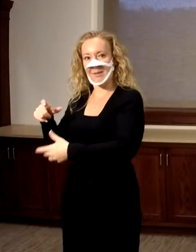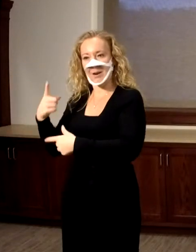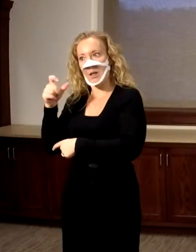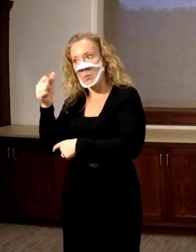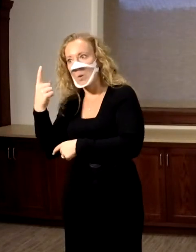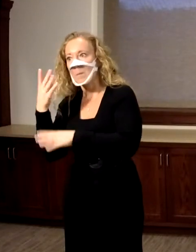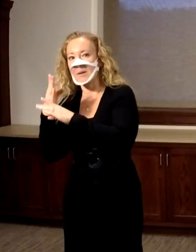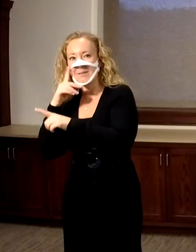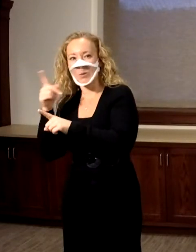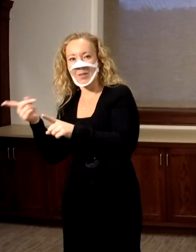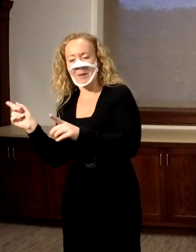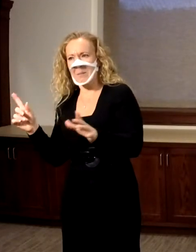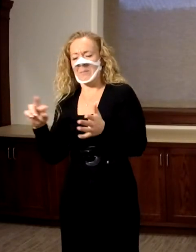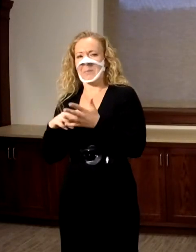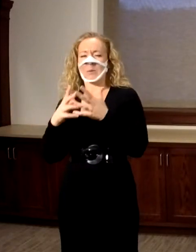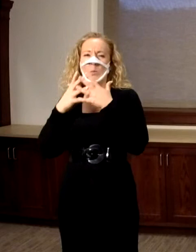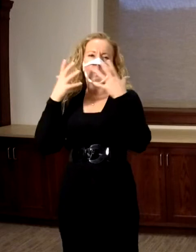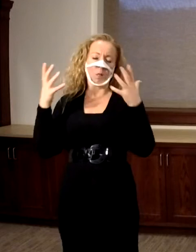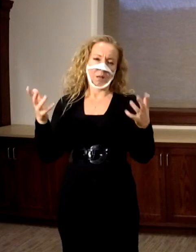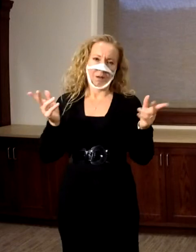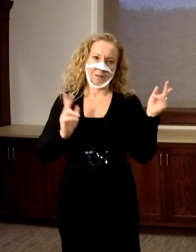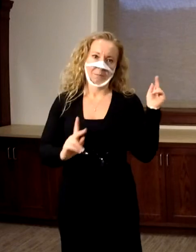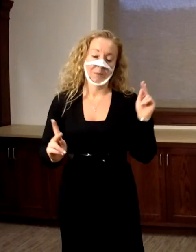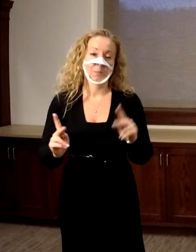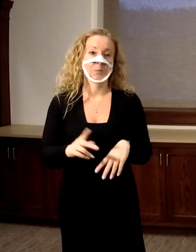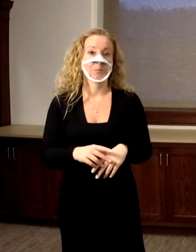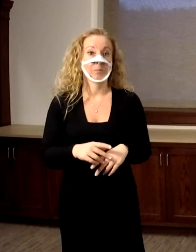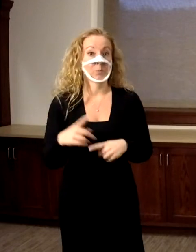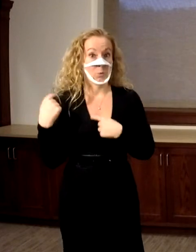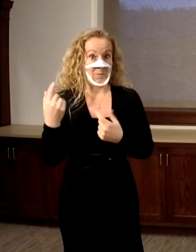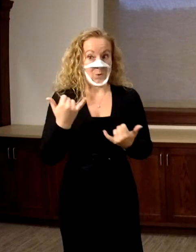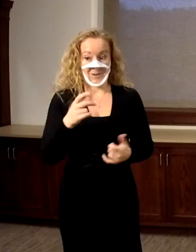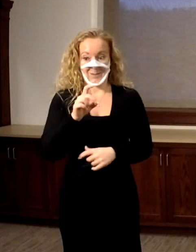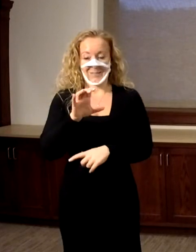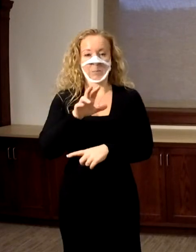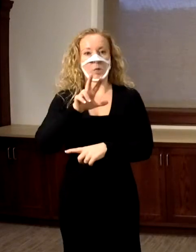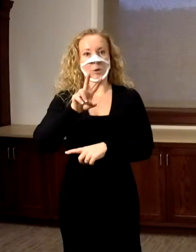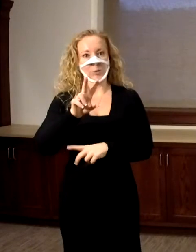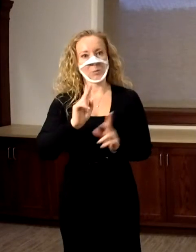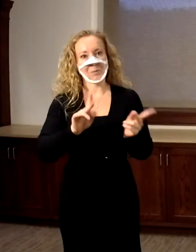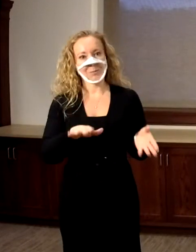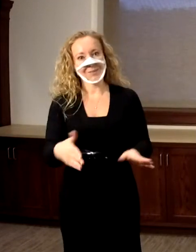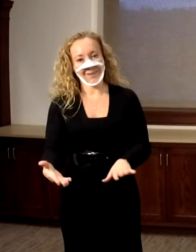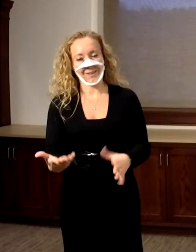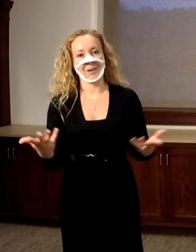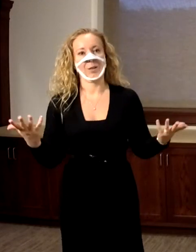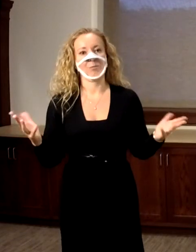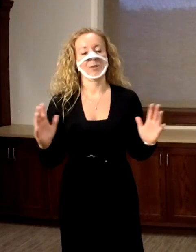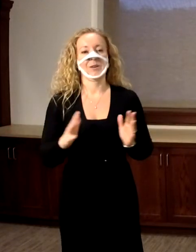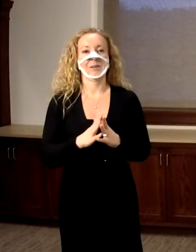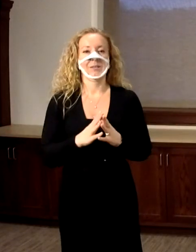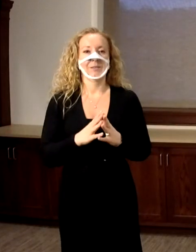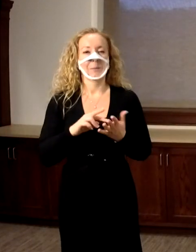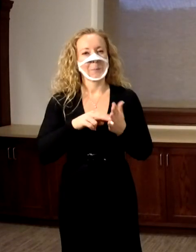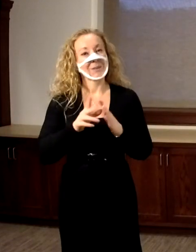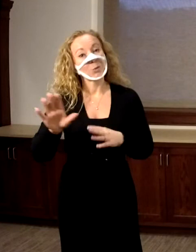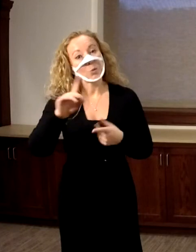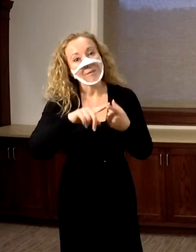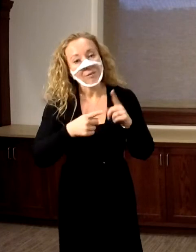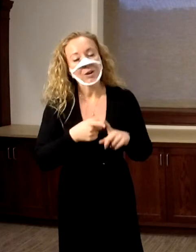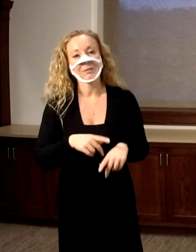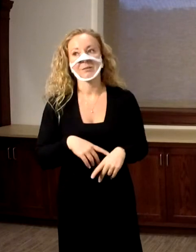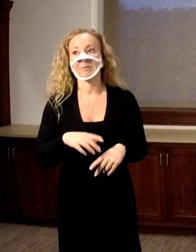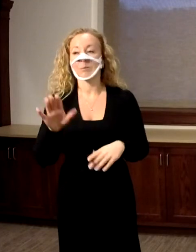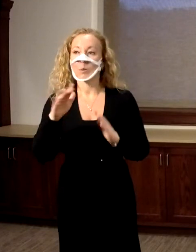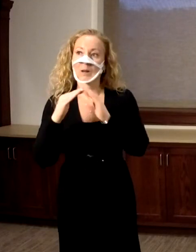we know of 32 deaths in the county. And again, the number of our friends, colleagues, neighbors, and